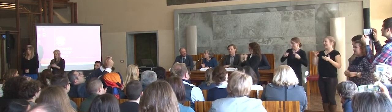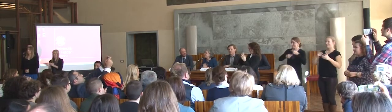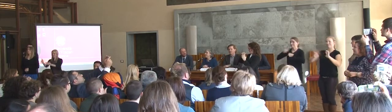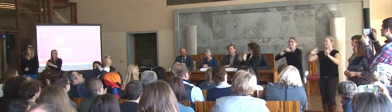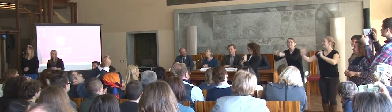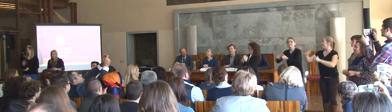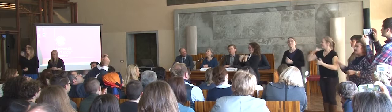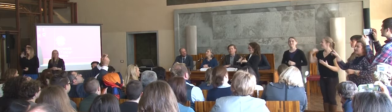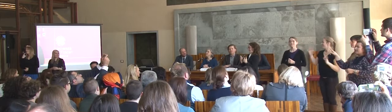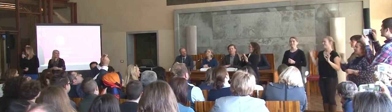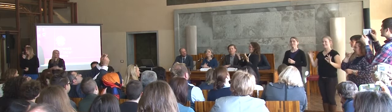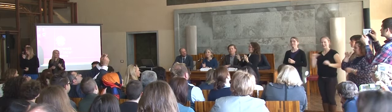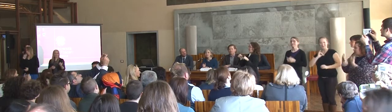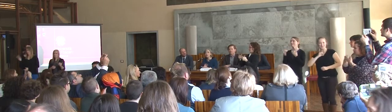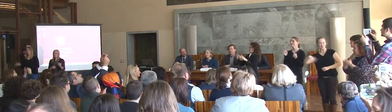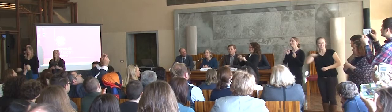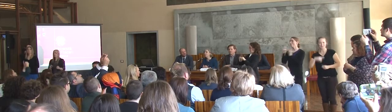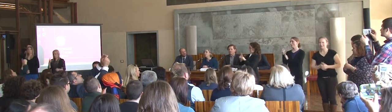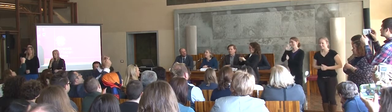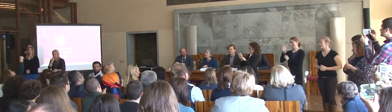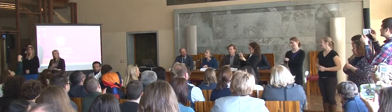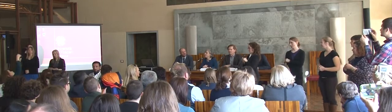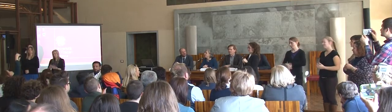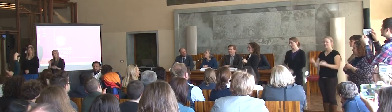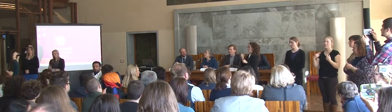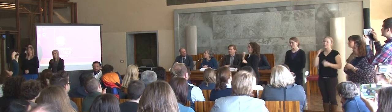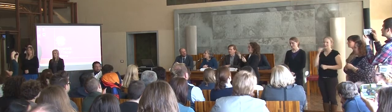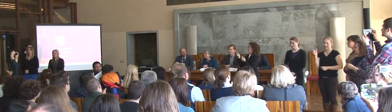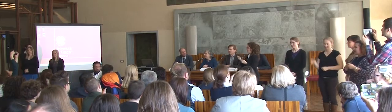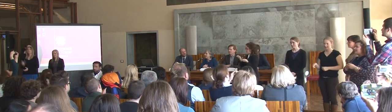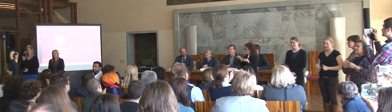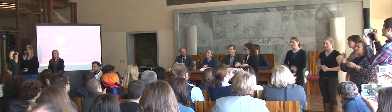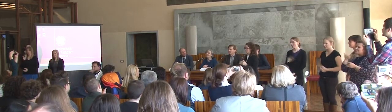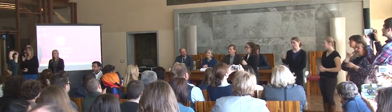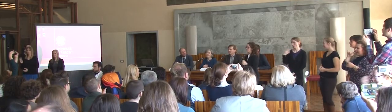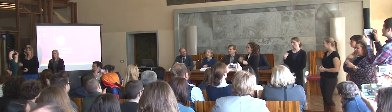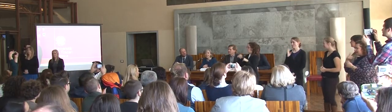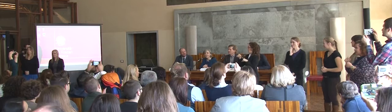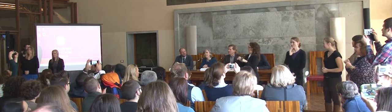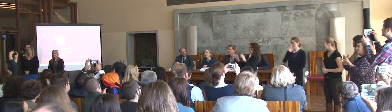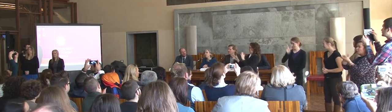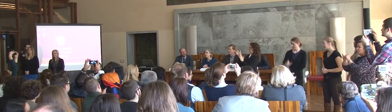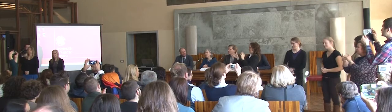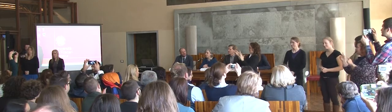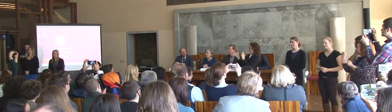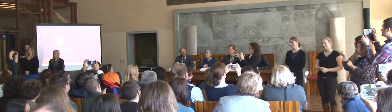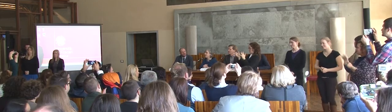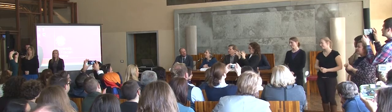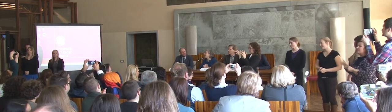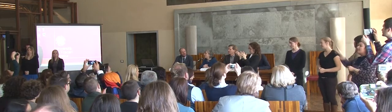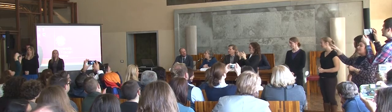Benvenuti a tutti. Siamo qua per lanciare il progetto Spread the Sign in Italia. È un